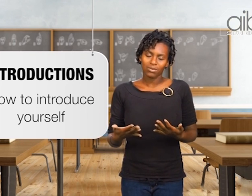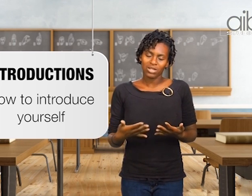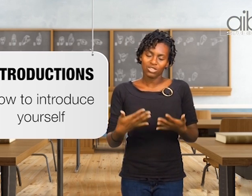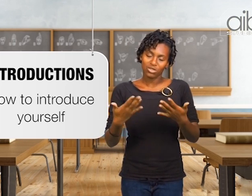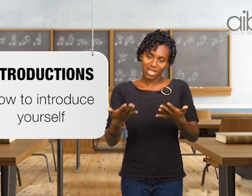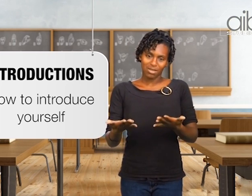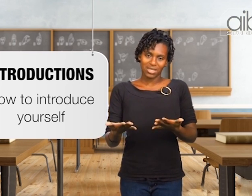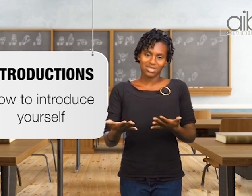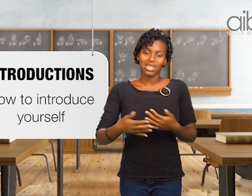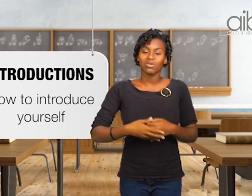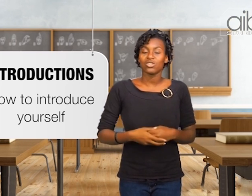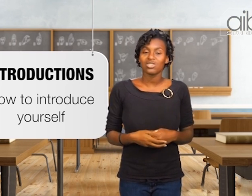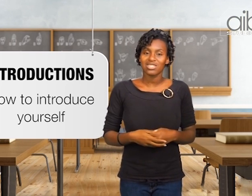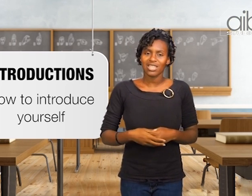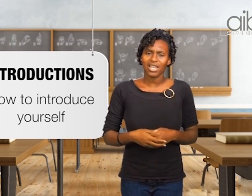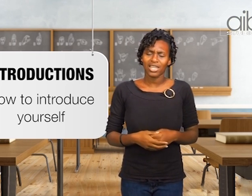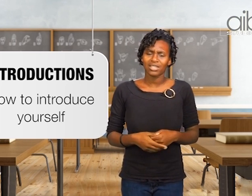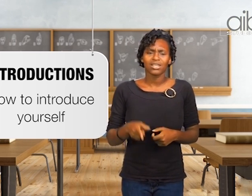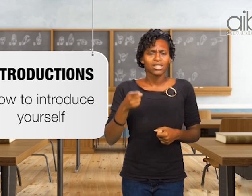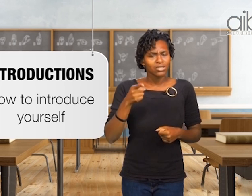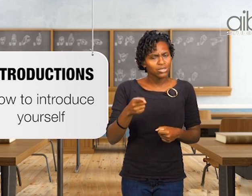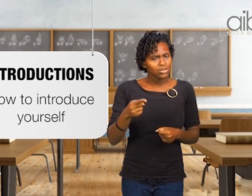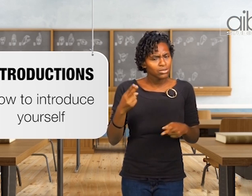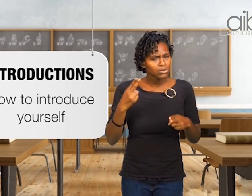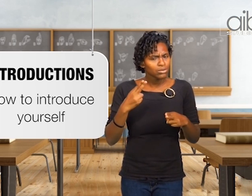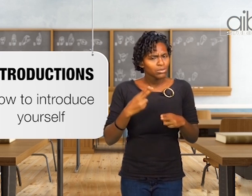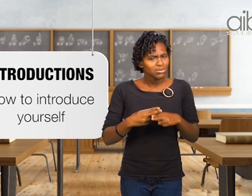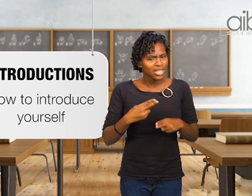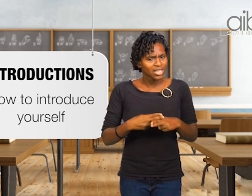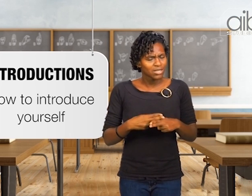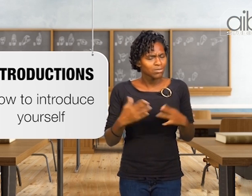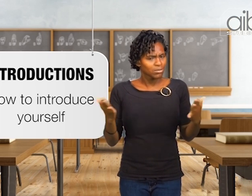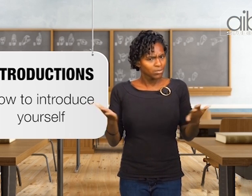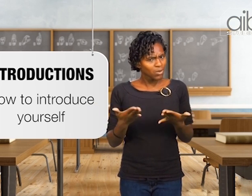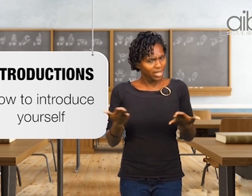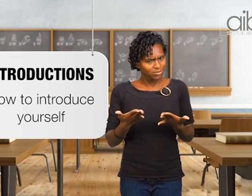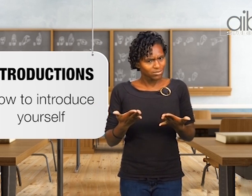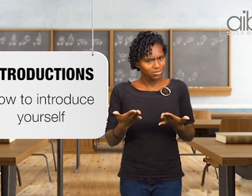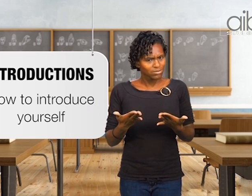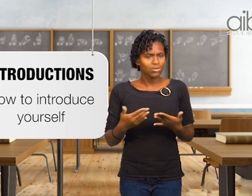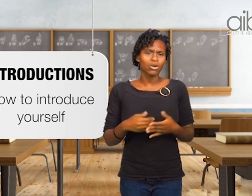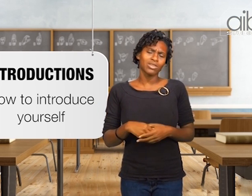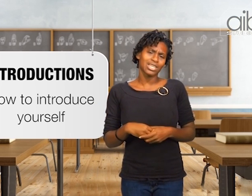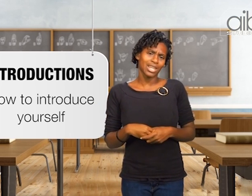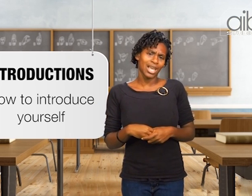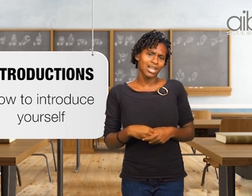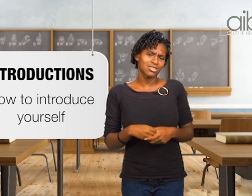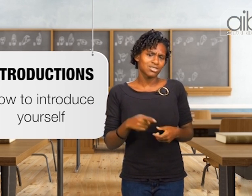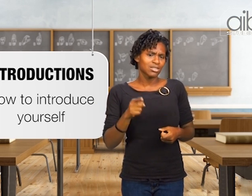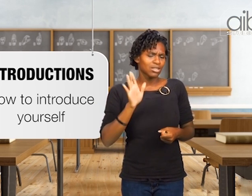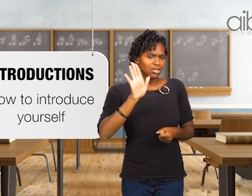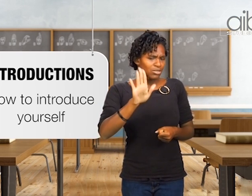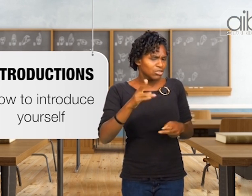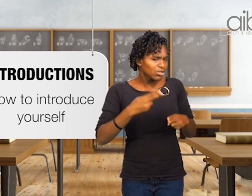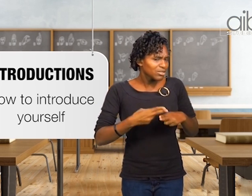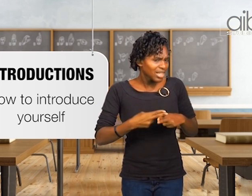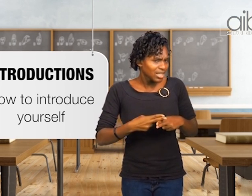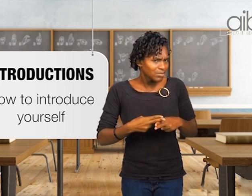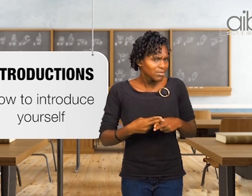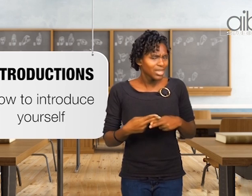what your name is, they will usually sign you name what? or they can ask your name, and